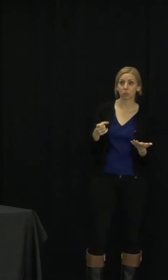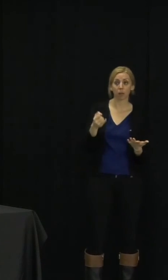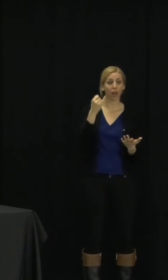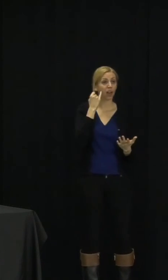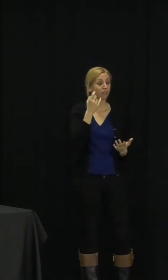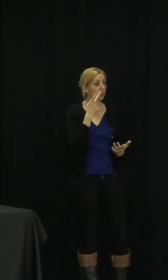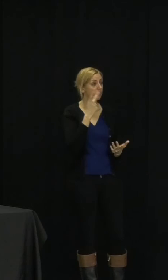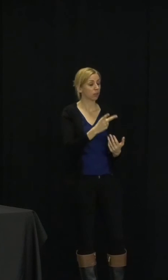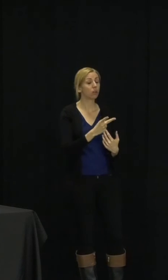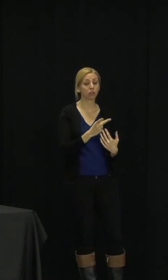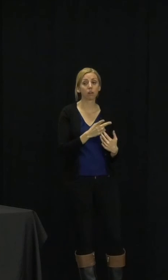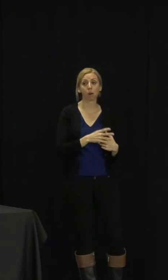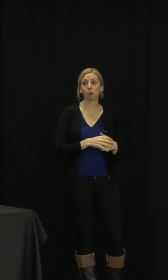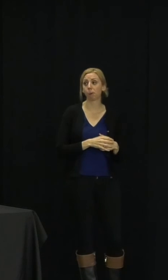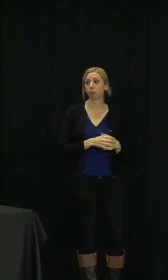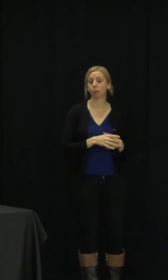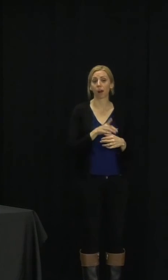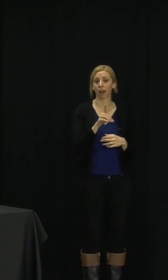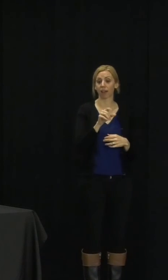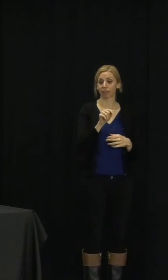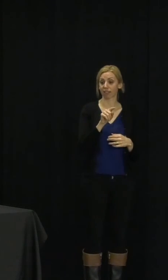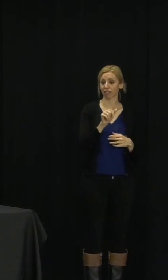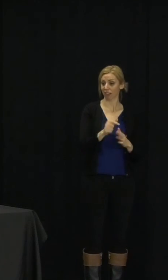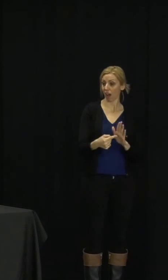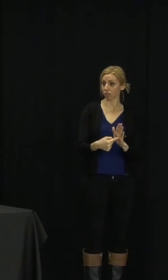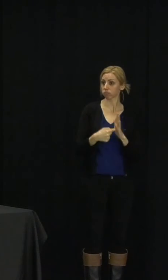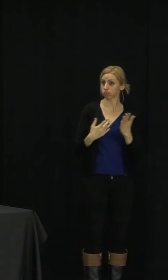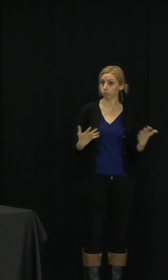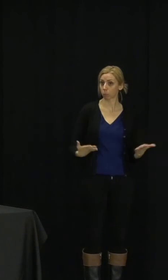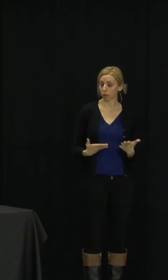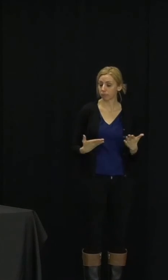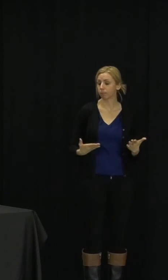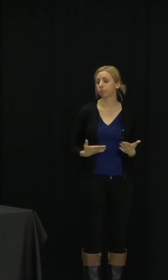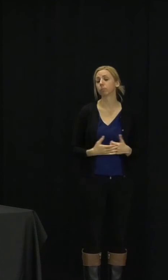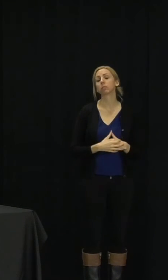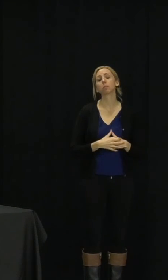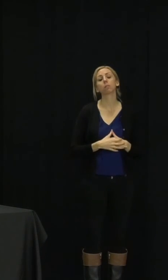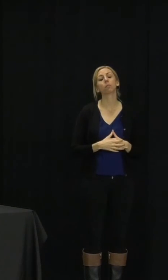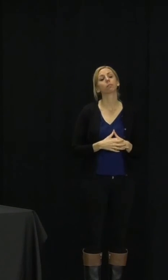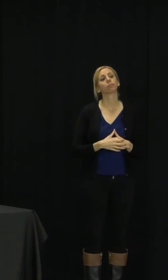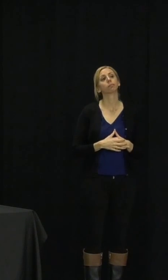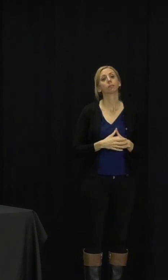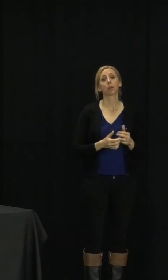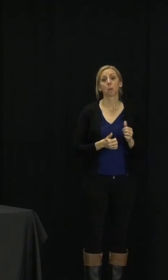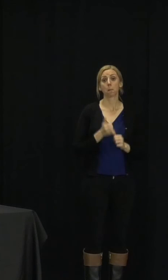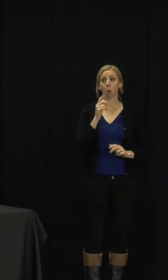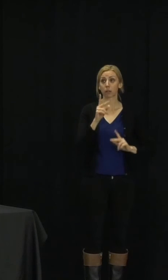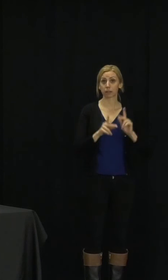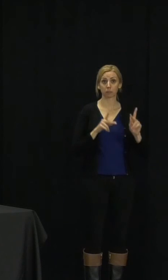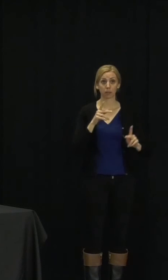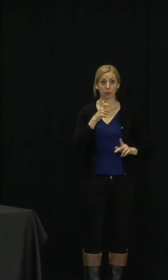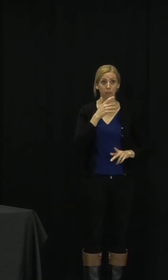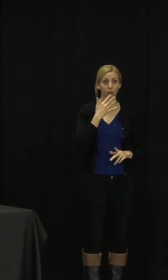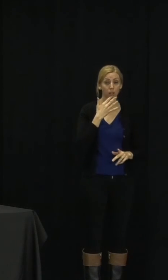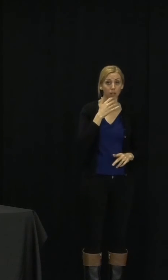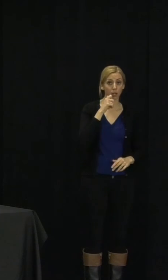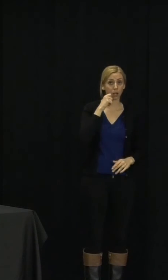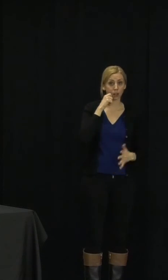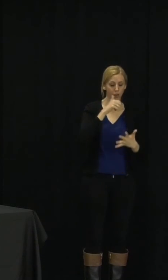fix this pipeline problem. Andrea? Yeah, and I also just want to say that whenever I hear this word about how there's no one